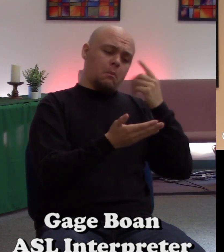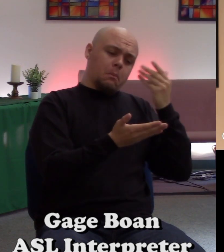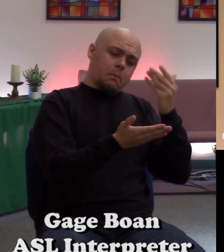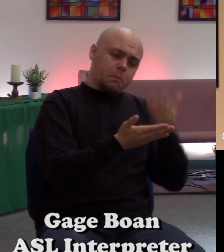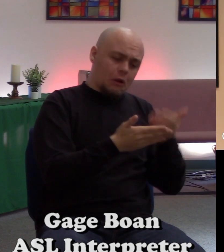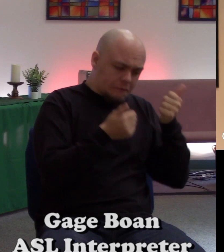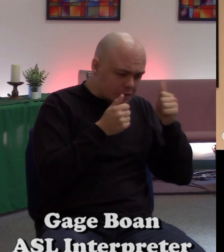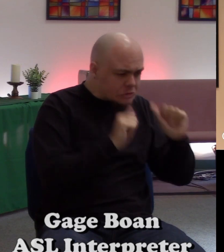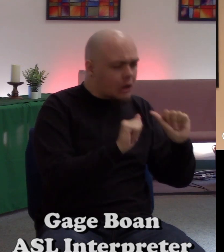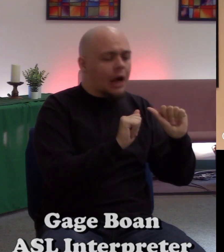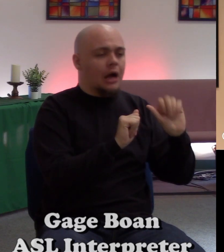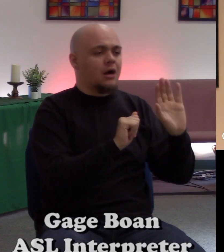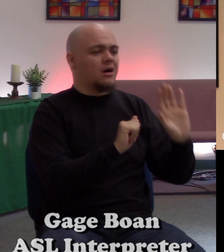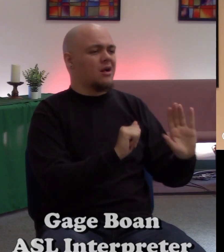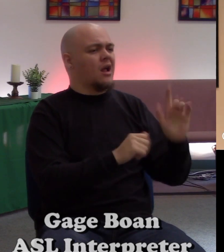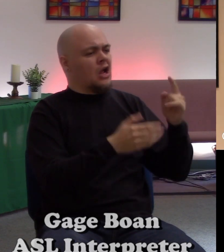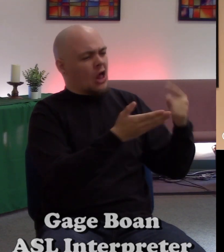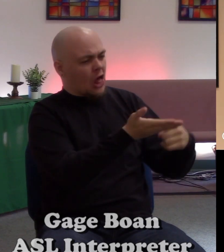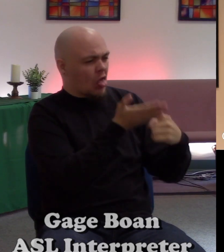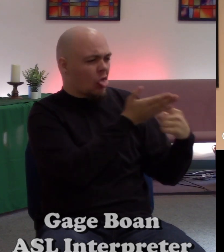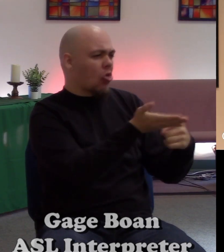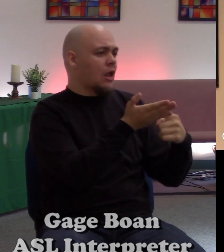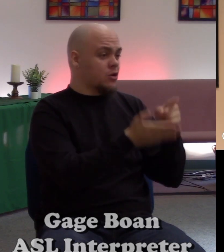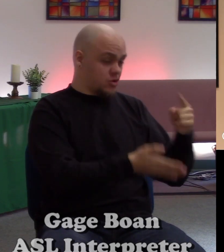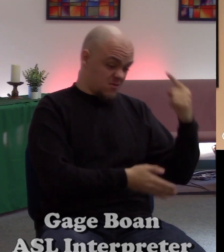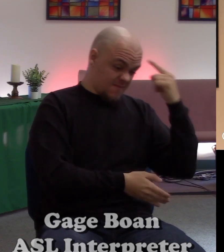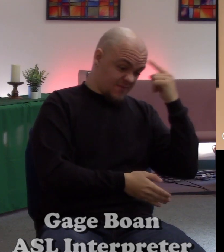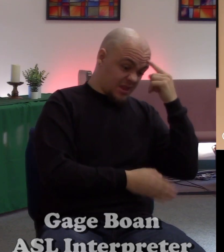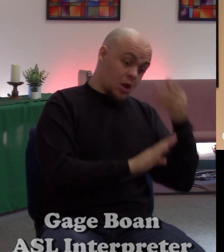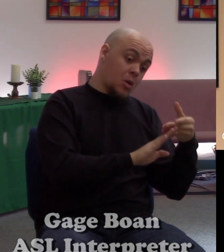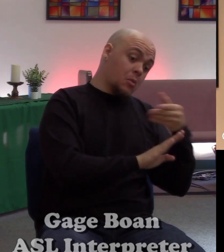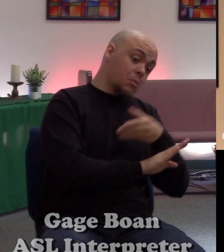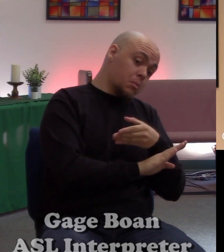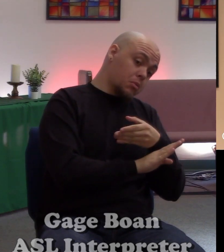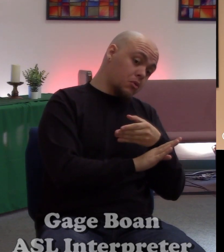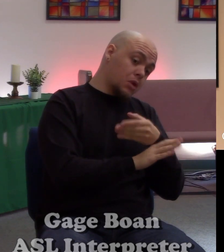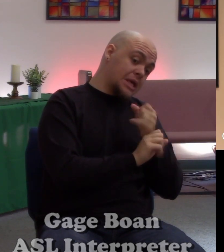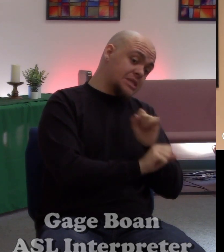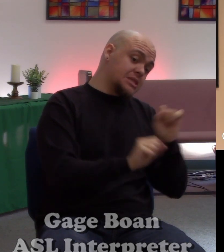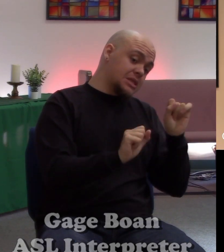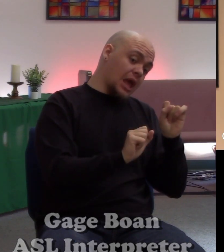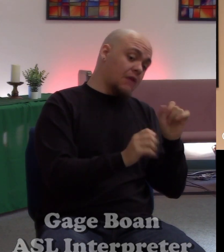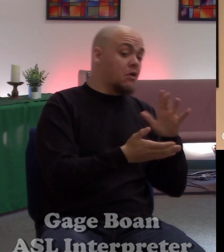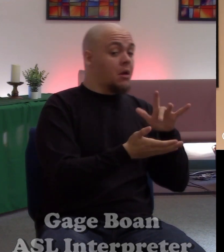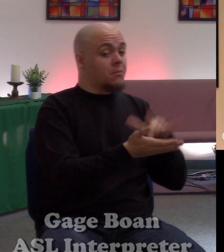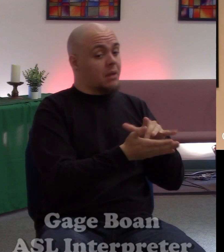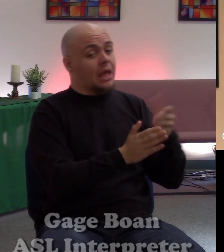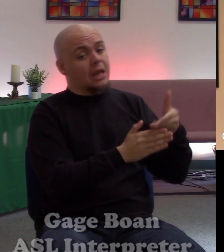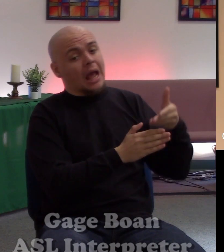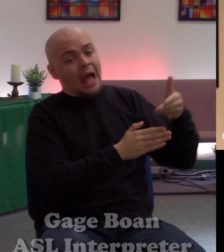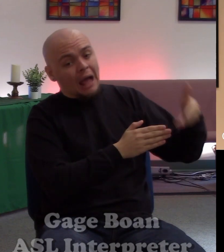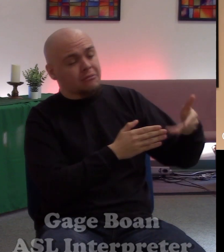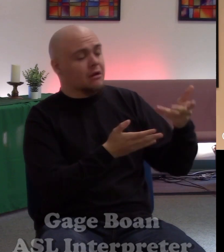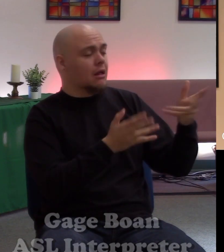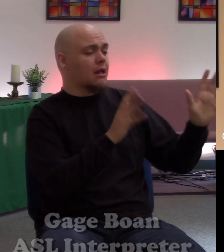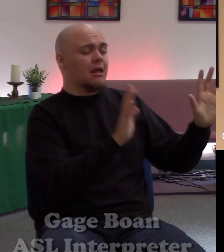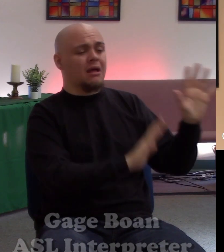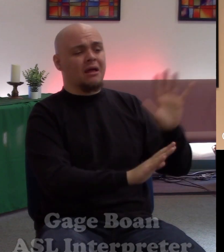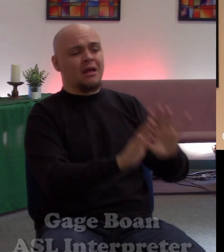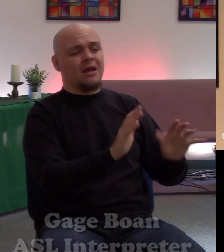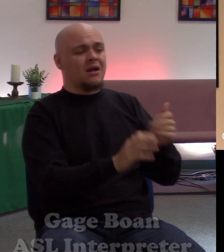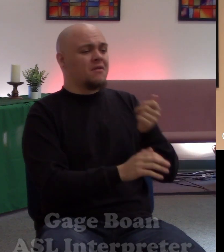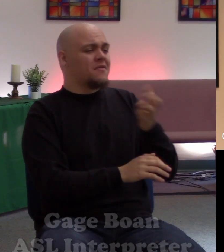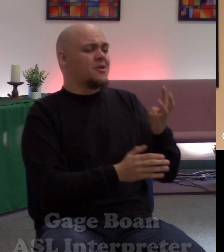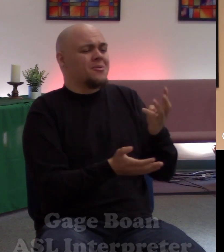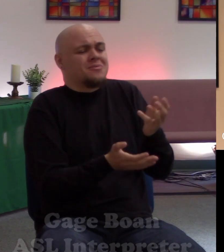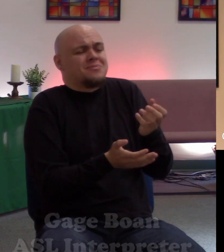dates, and we start trying to prove it. And we get into all kinds of meaningless arguments. Well, do you think it's a pre-tribulational rapture, a